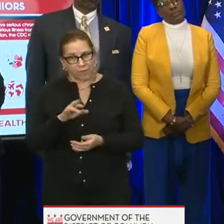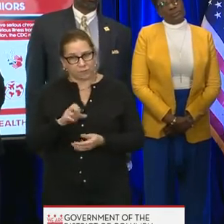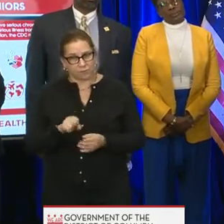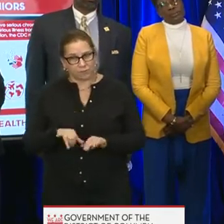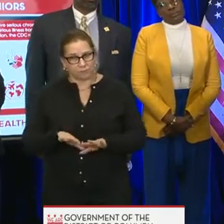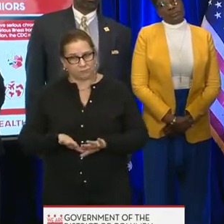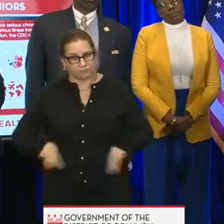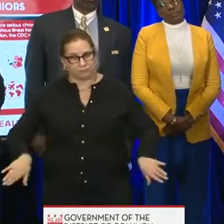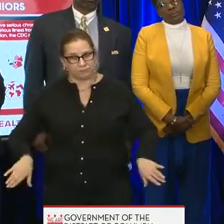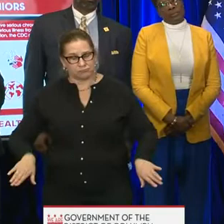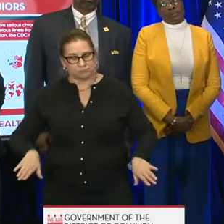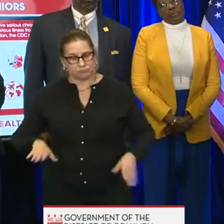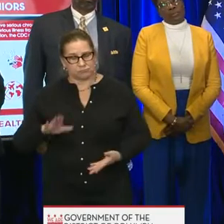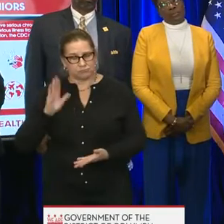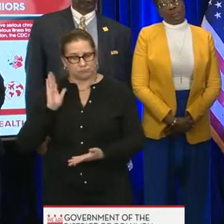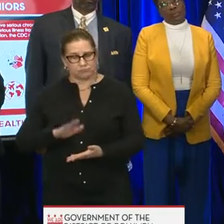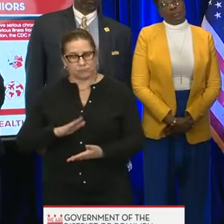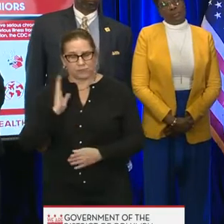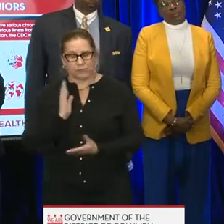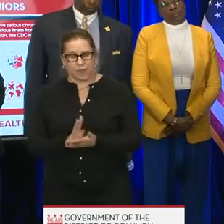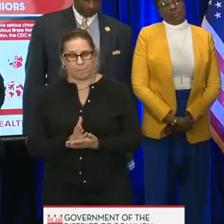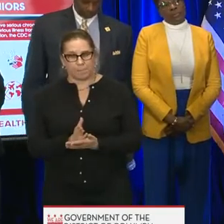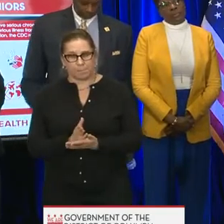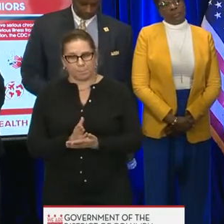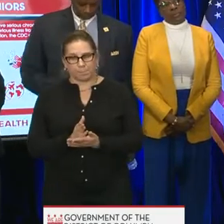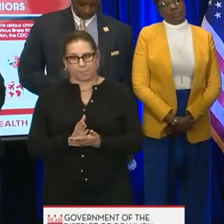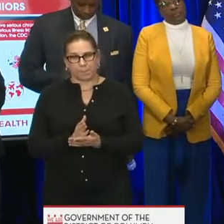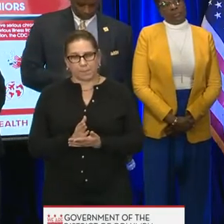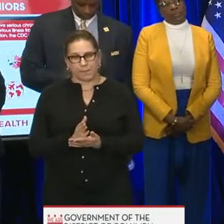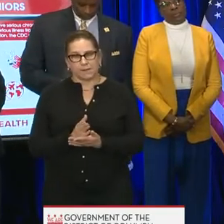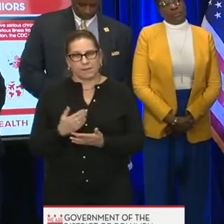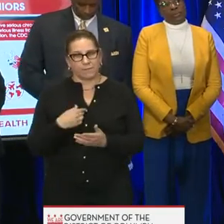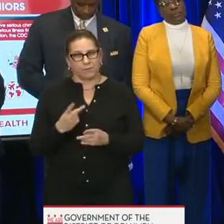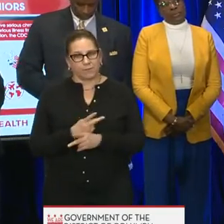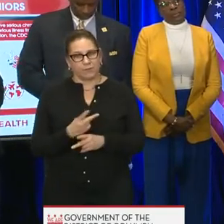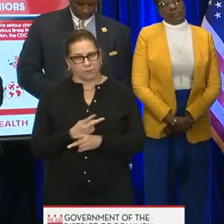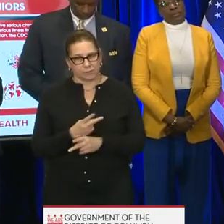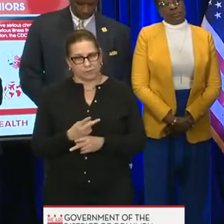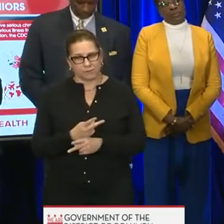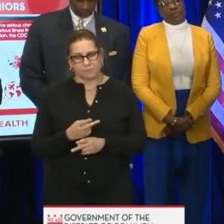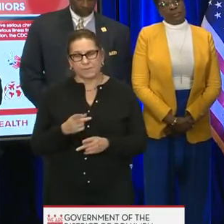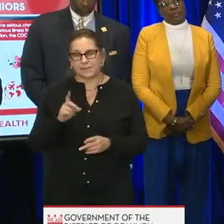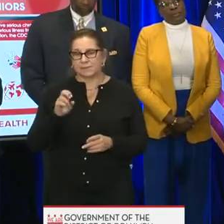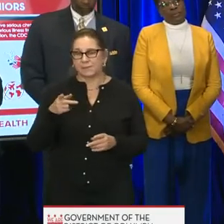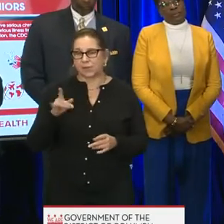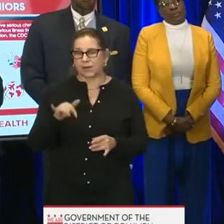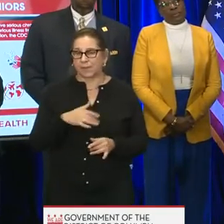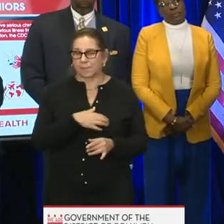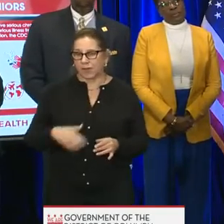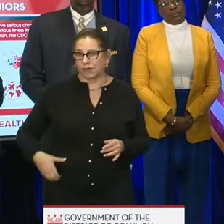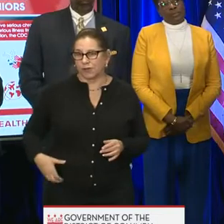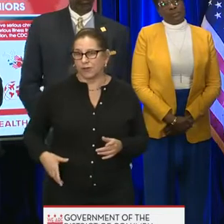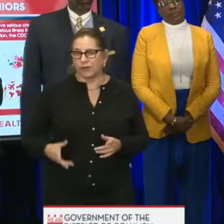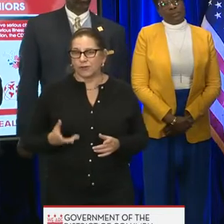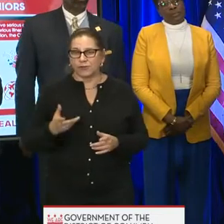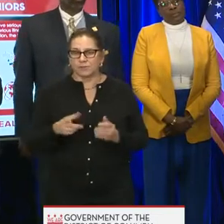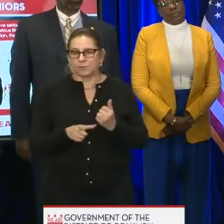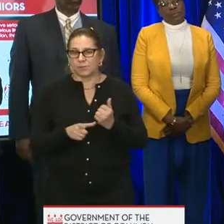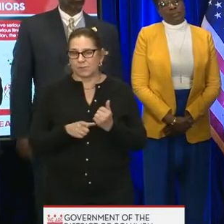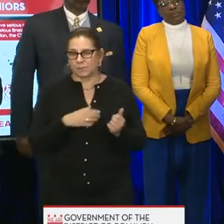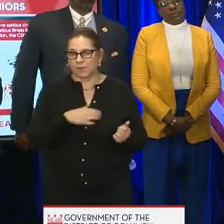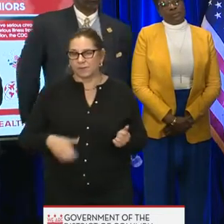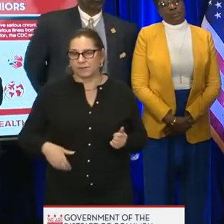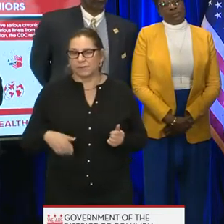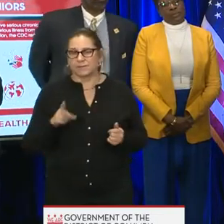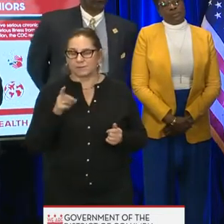point. So that is why you heard Deputy Mayor Kine and Dr. Nesbitt say the